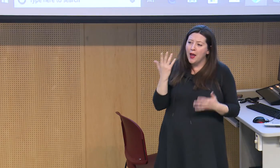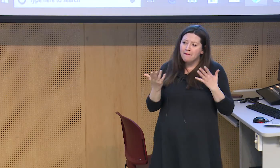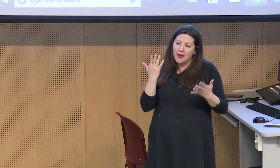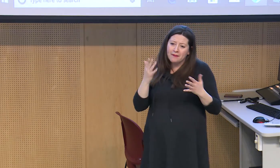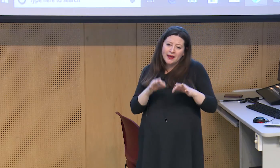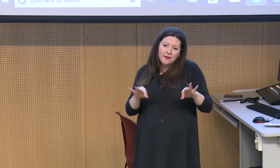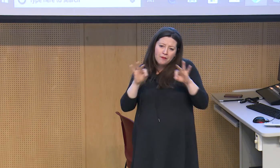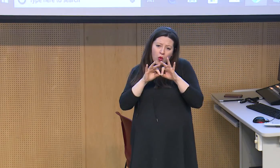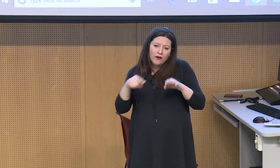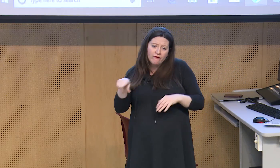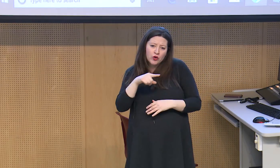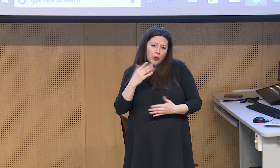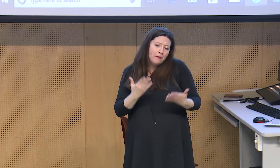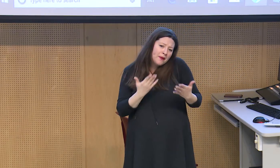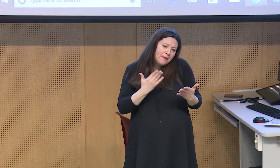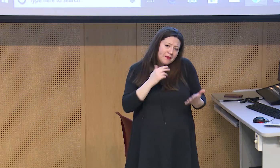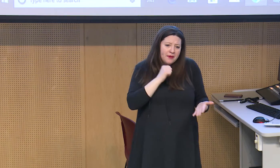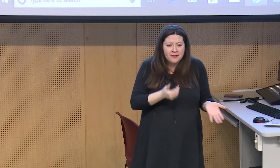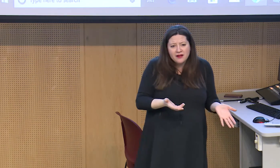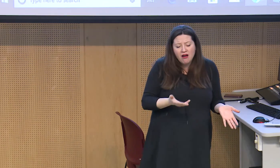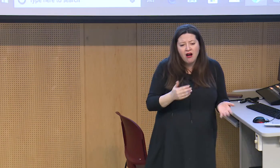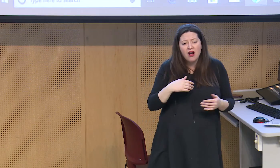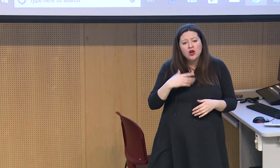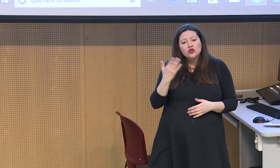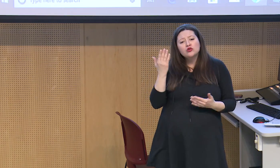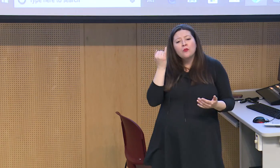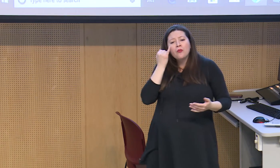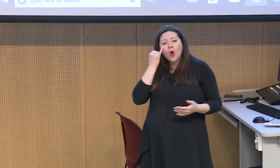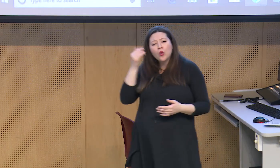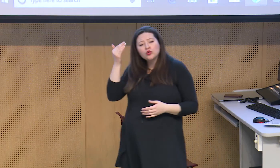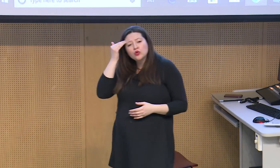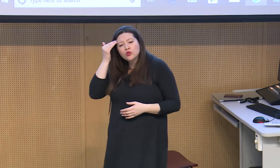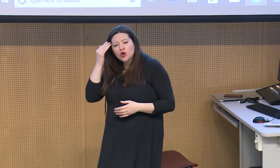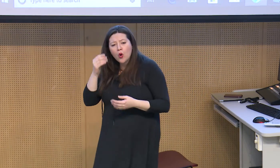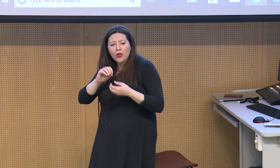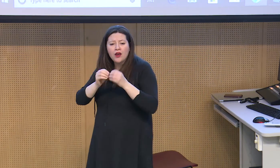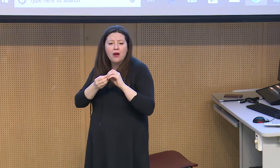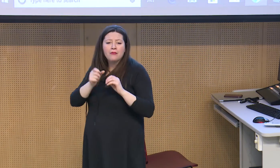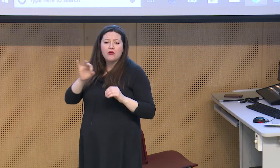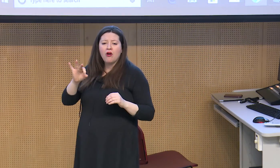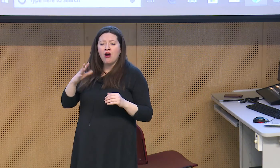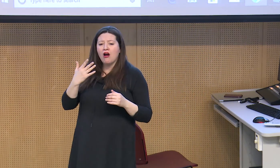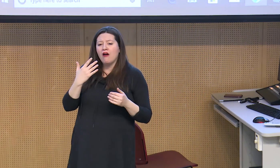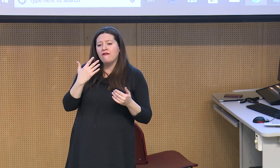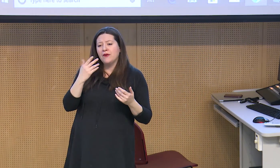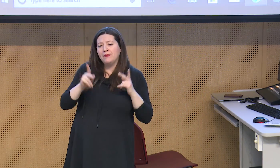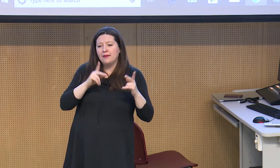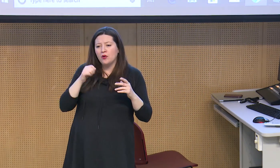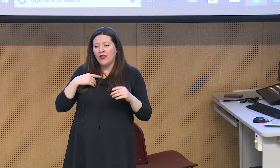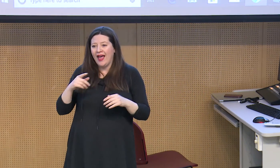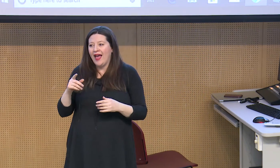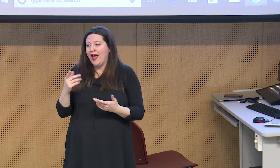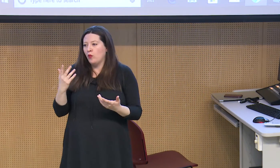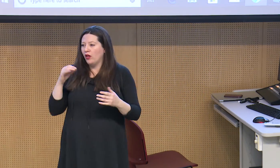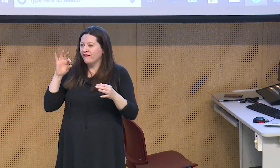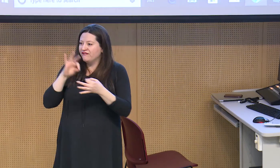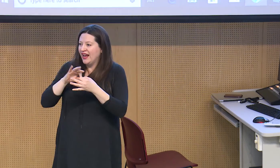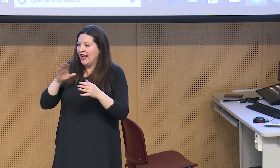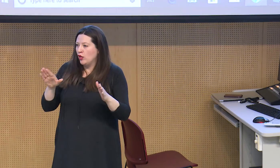Another feature that might be important for you, maybe not, is suppose you know the number of people that will fit in a room.